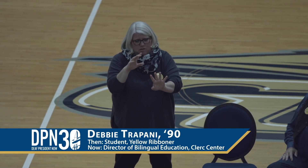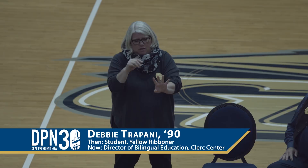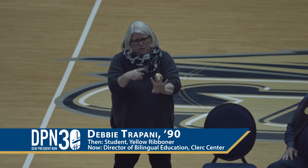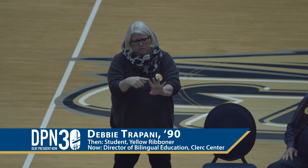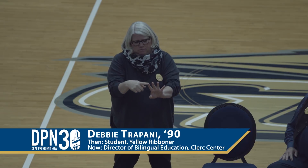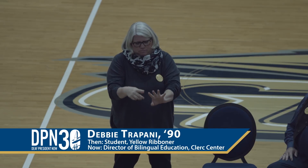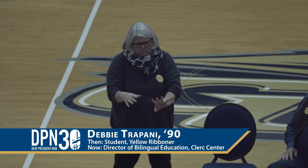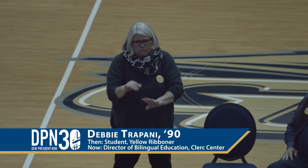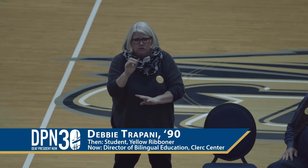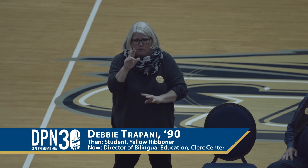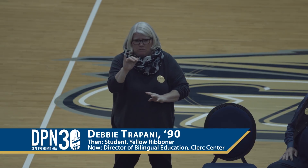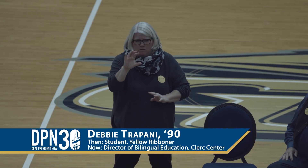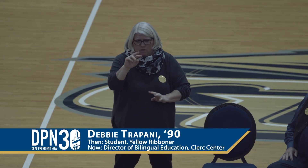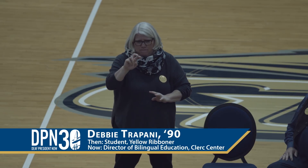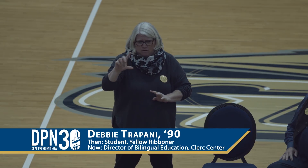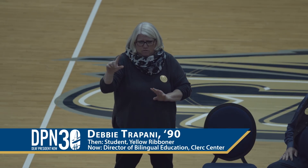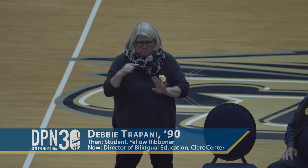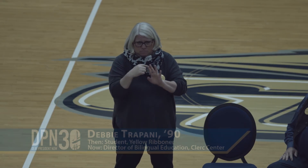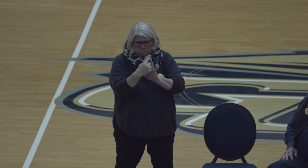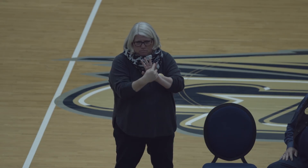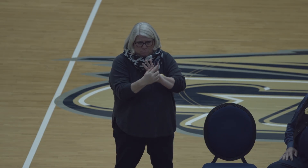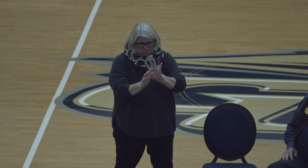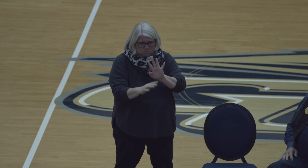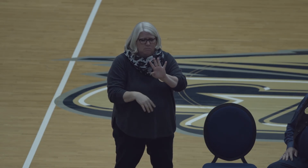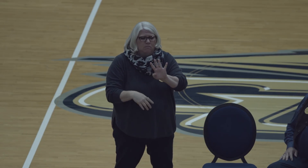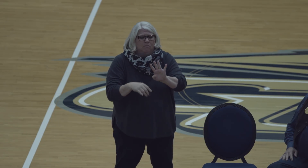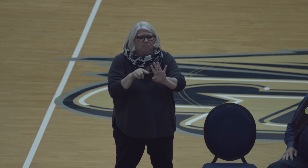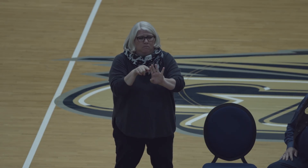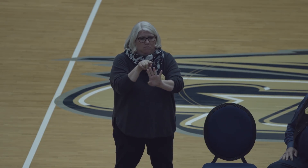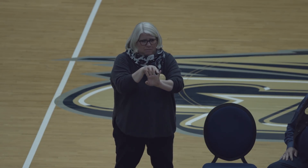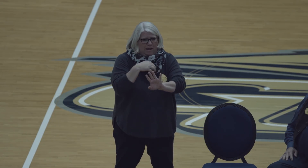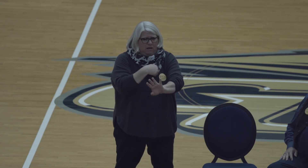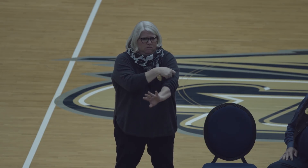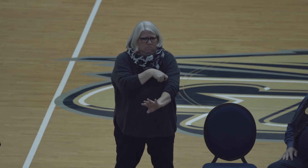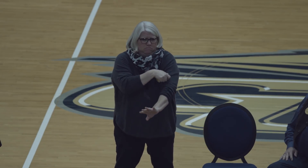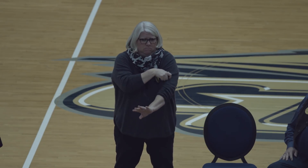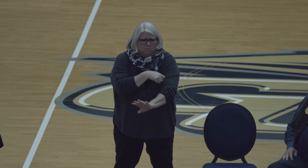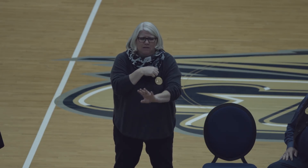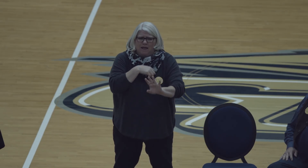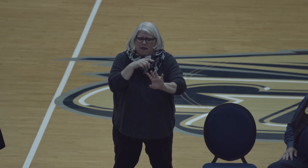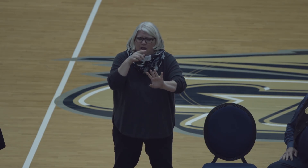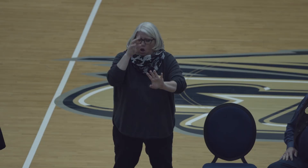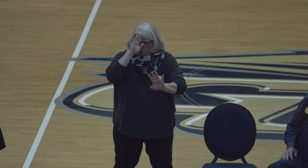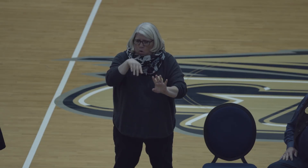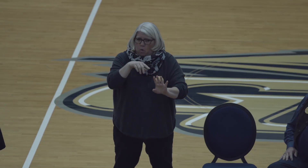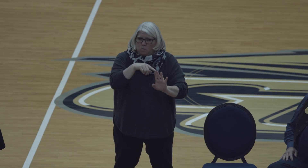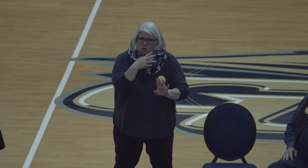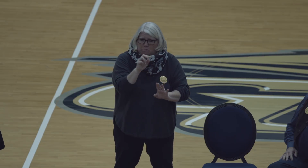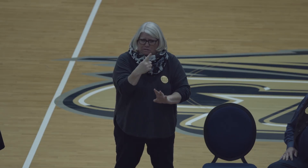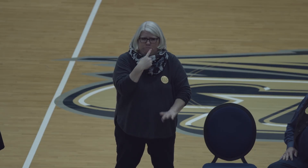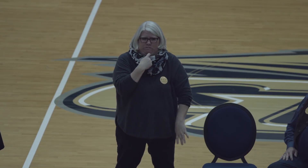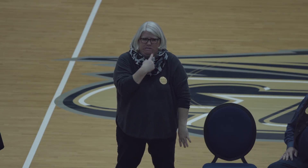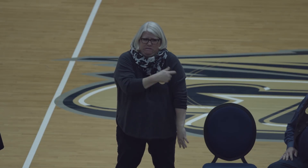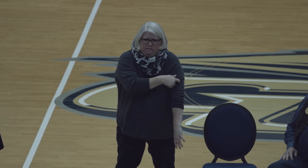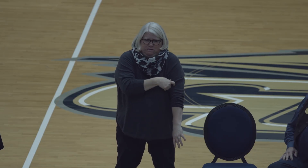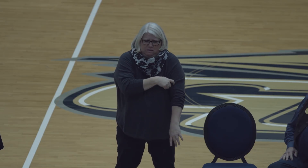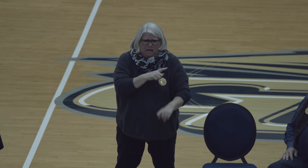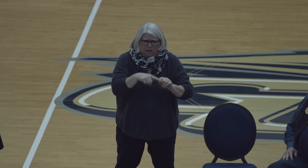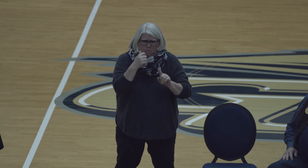Rares, there was Greg Leibach, there was Jerry Covell, and Brigitta, and each of them had armbands. And